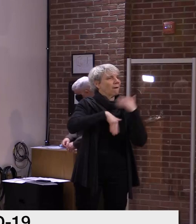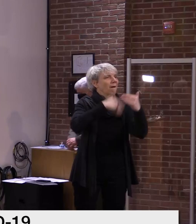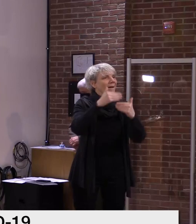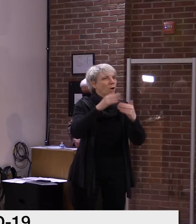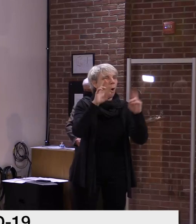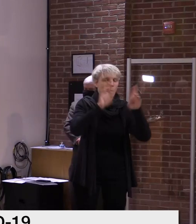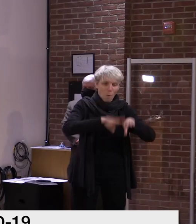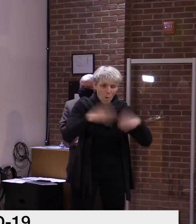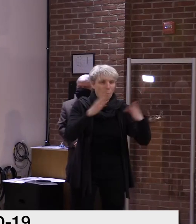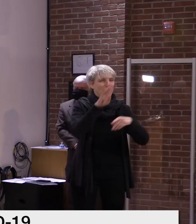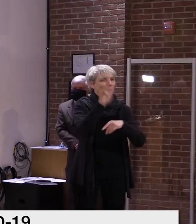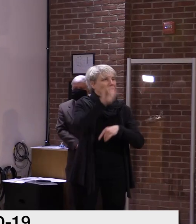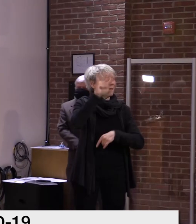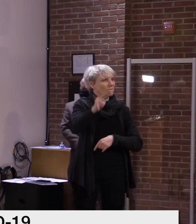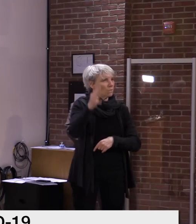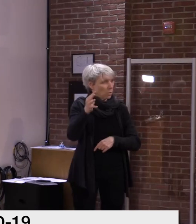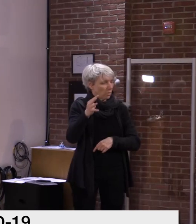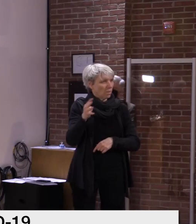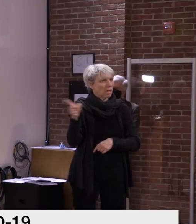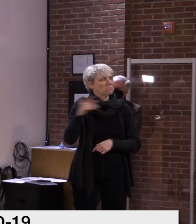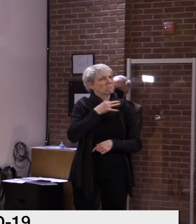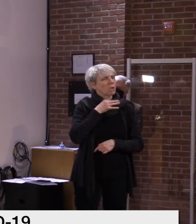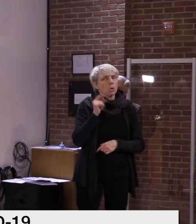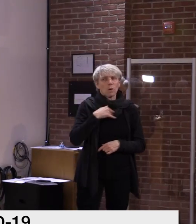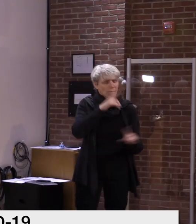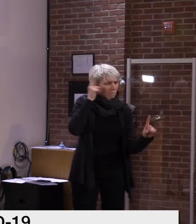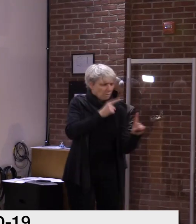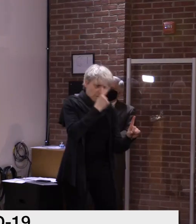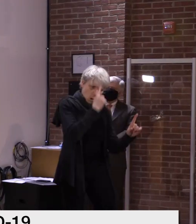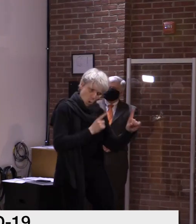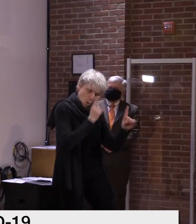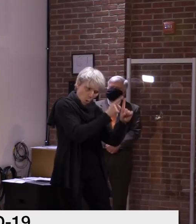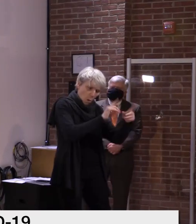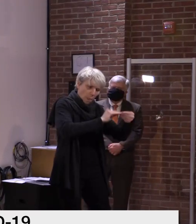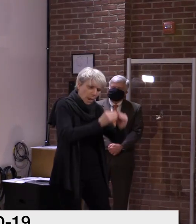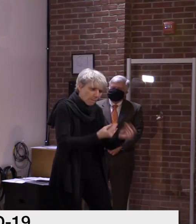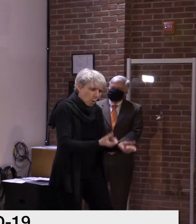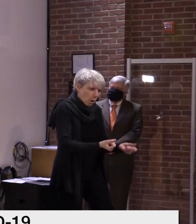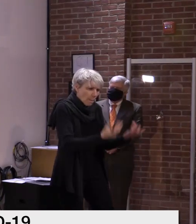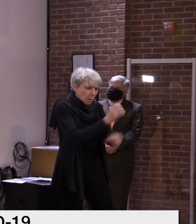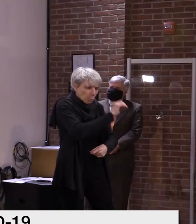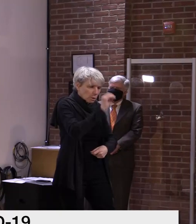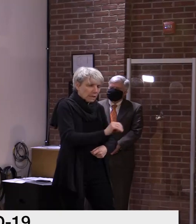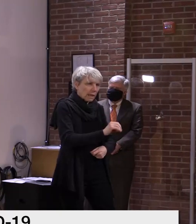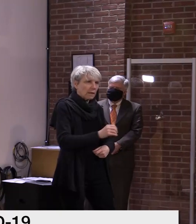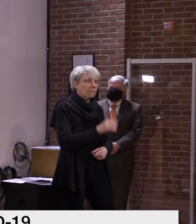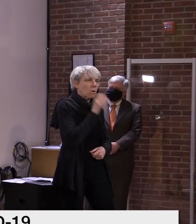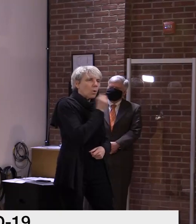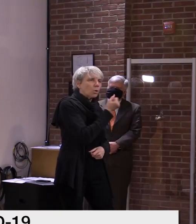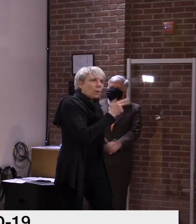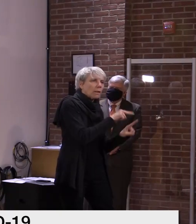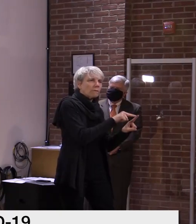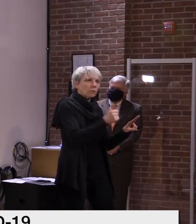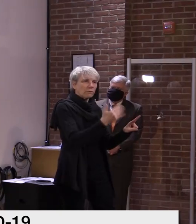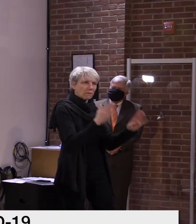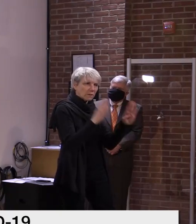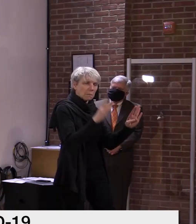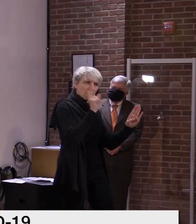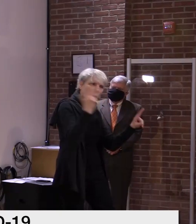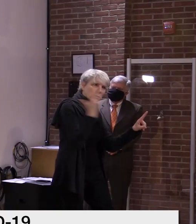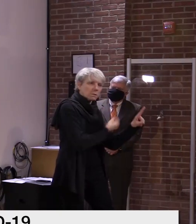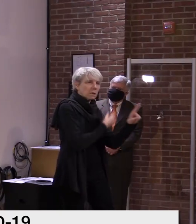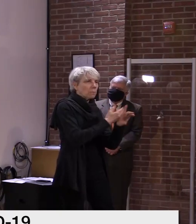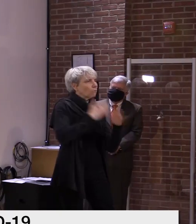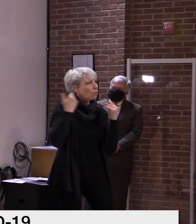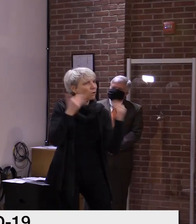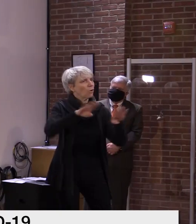of target you're thinking of for that particular age group in order to accelerate that plan, or is that not as much of a factor here? Yeah,